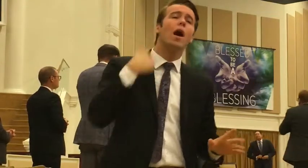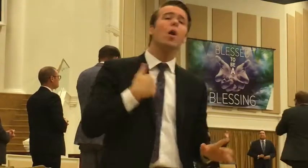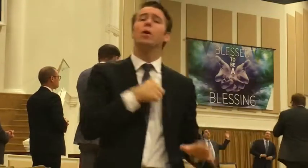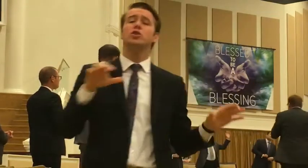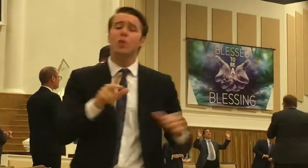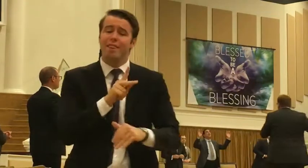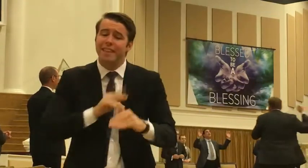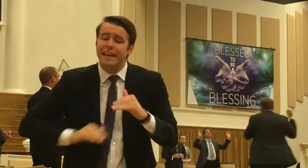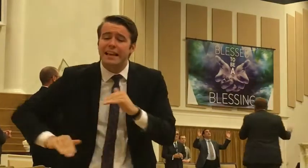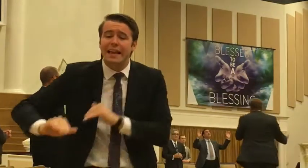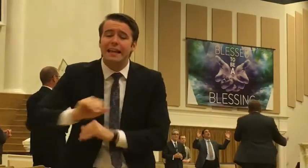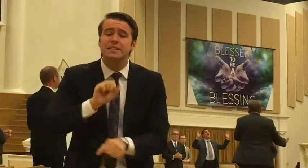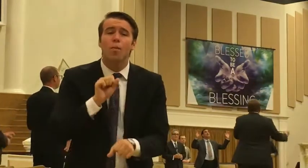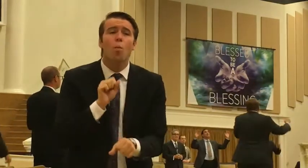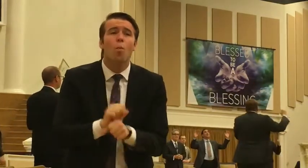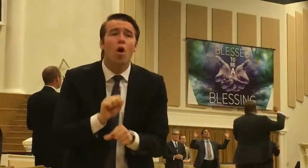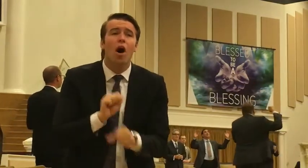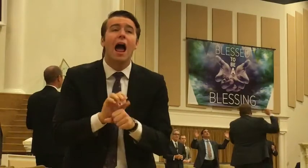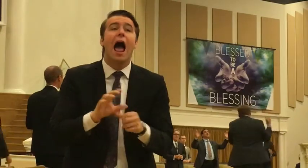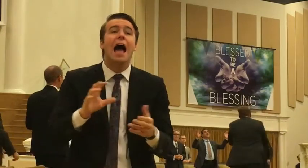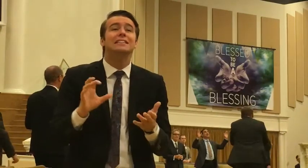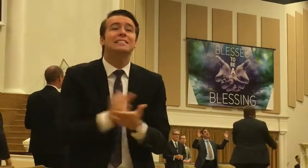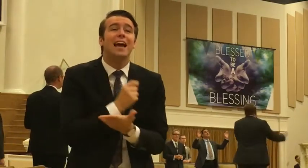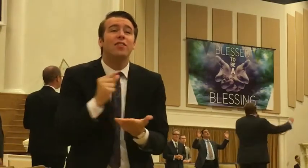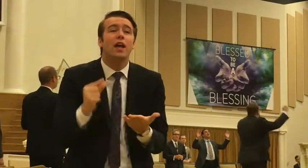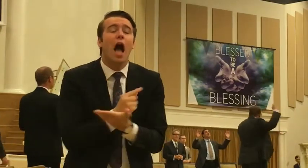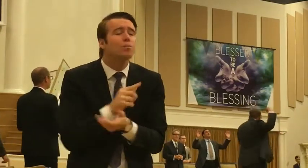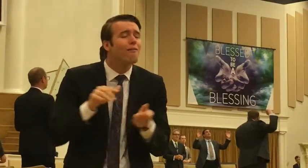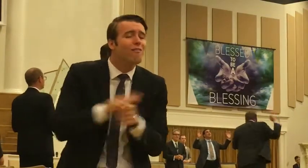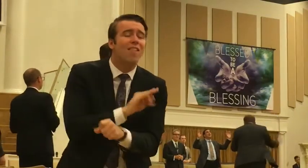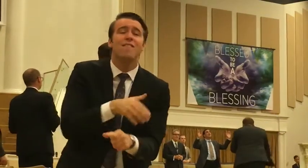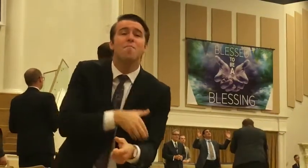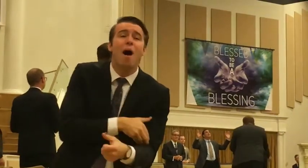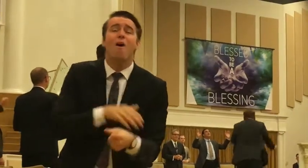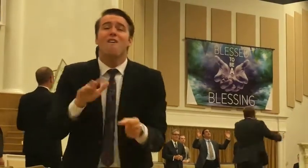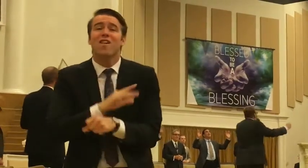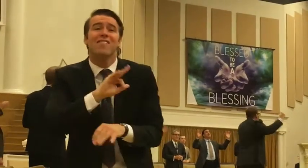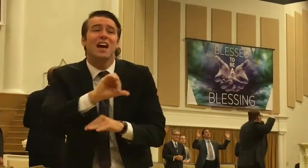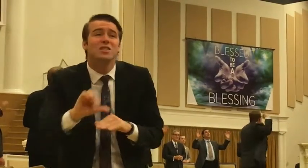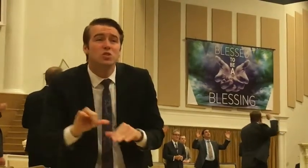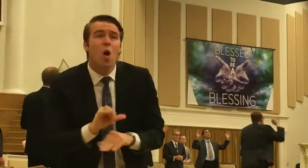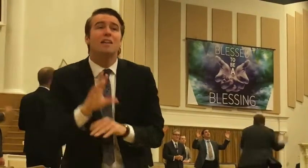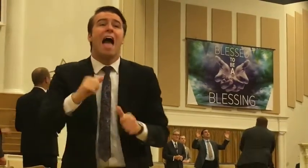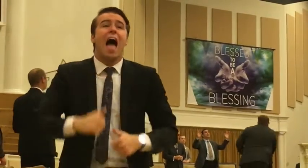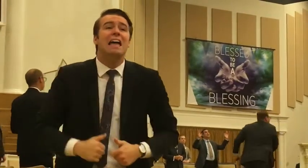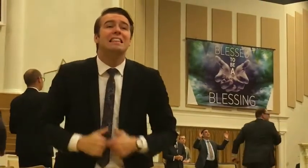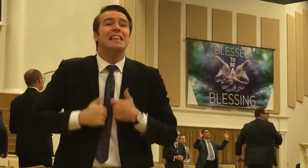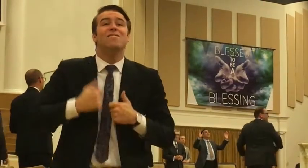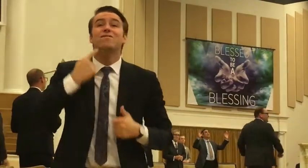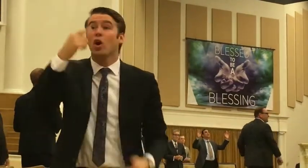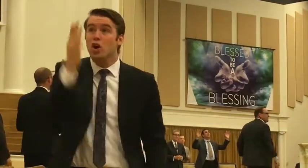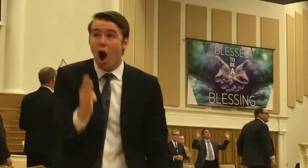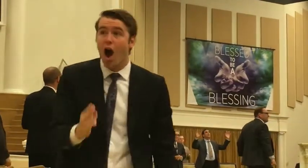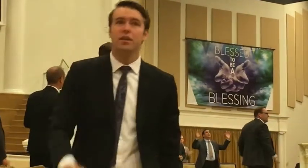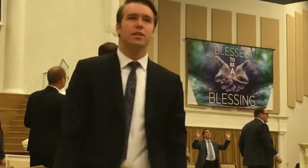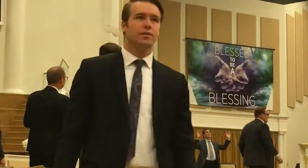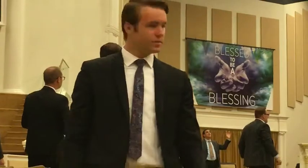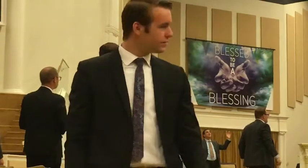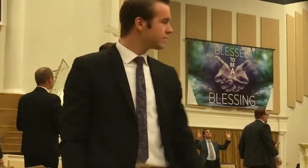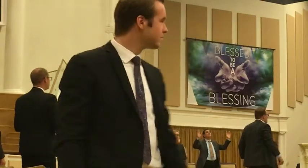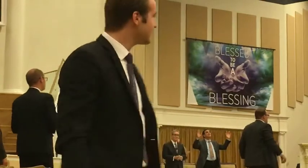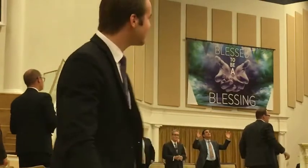work and take the gospel, get full of power, get full of anointing, and live for God? All right.